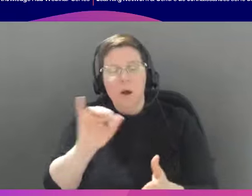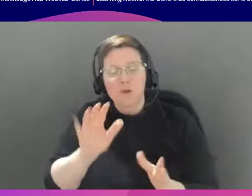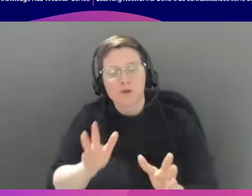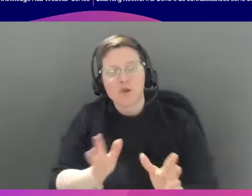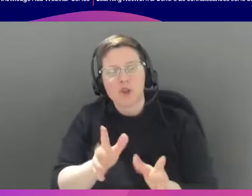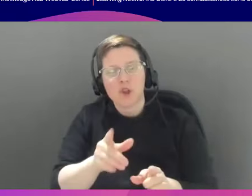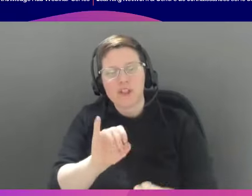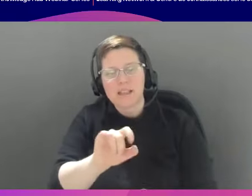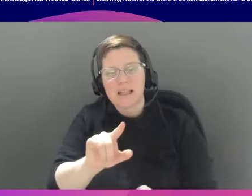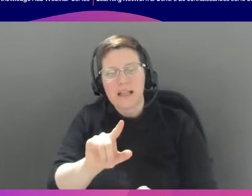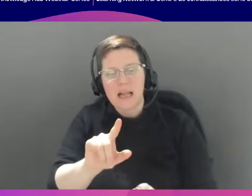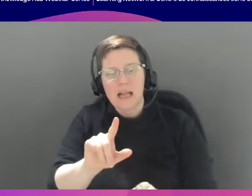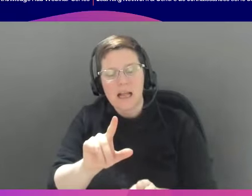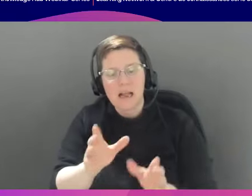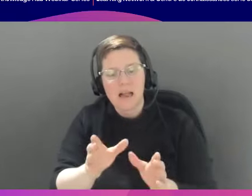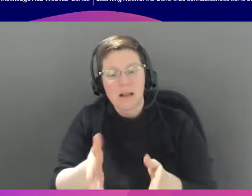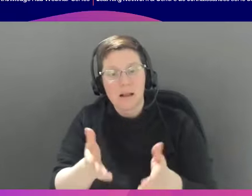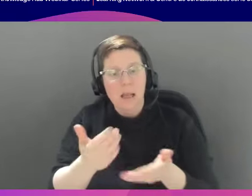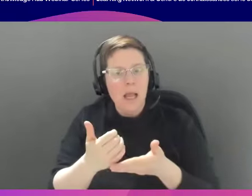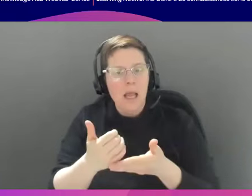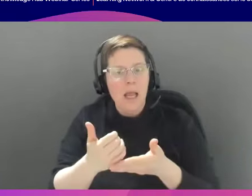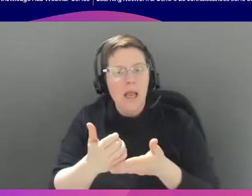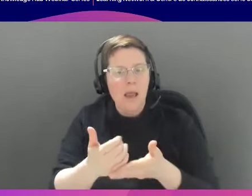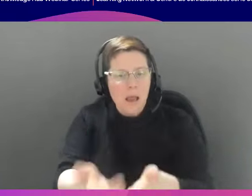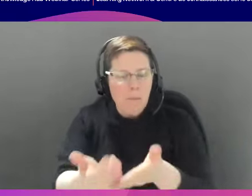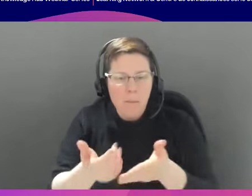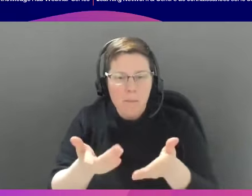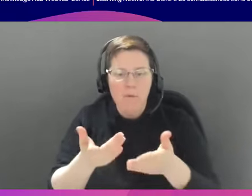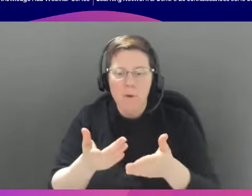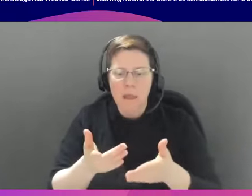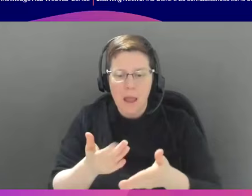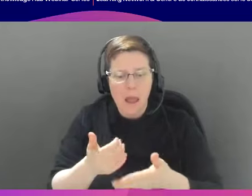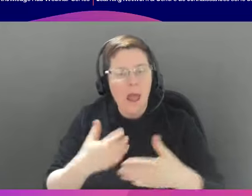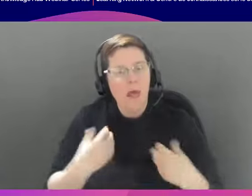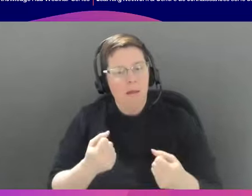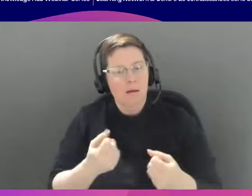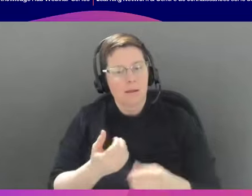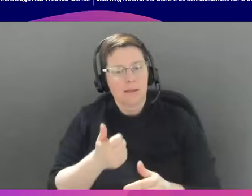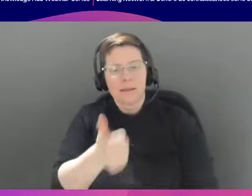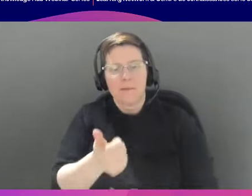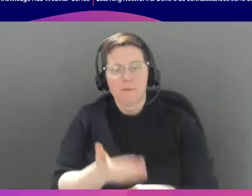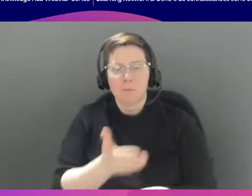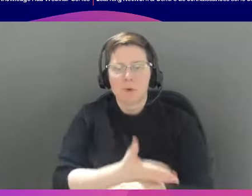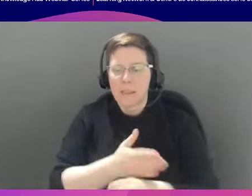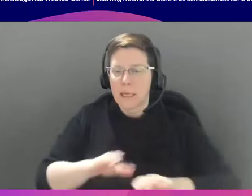clients to focus on healthy self-improvement activities and encouraging healthy community